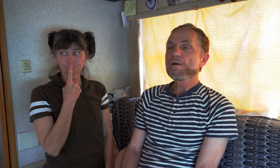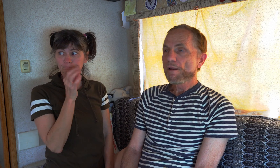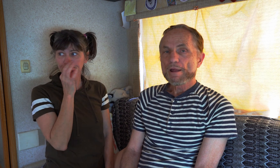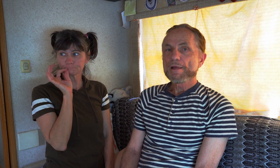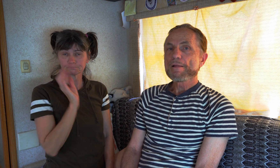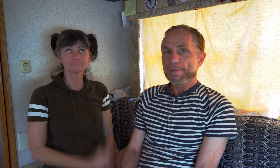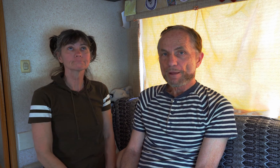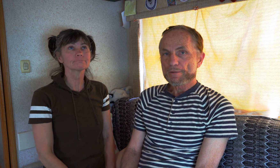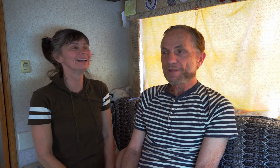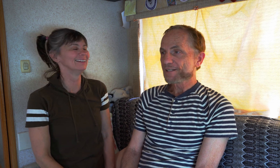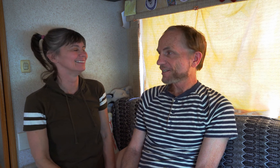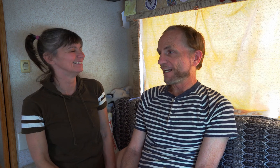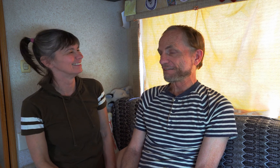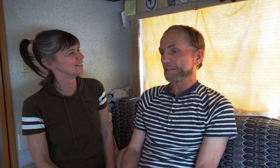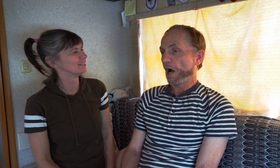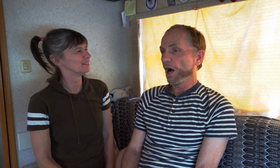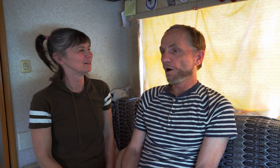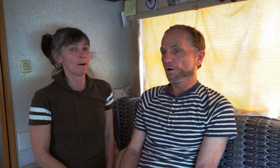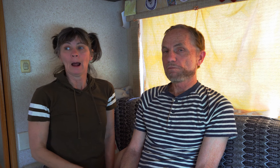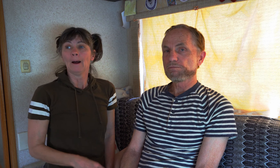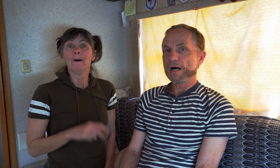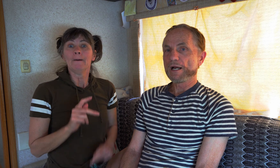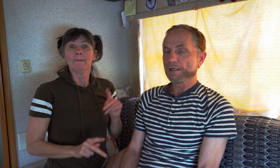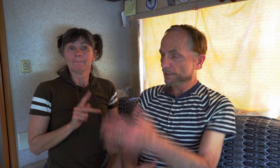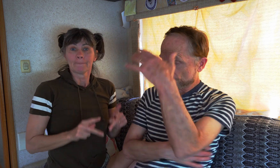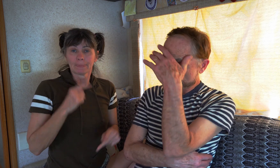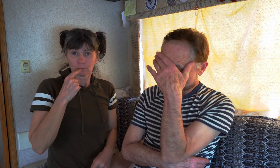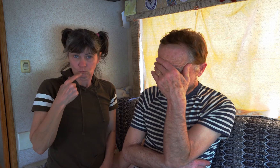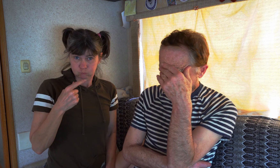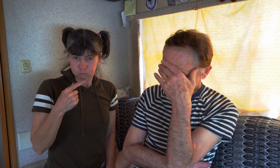So they said, "Oh my,